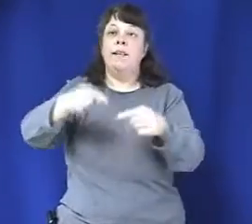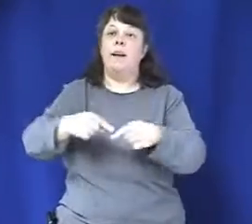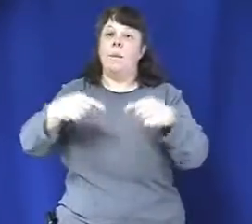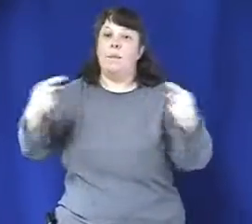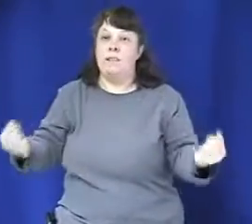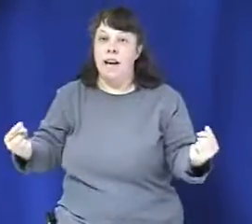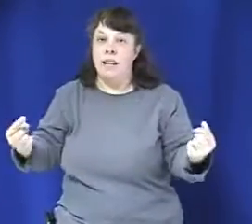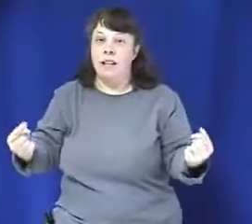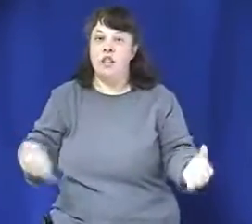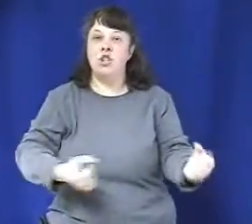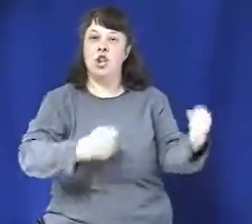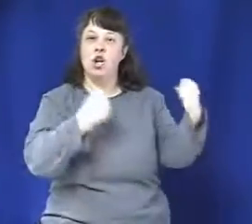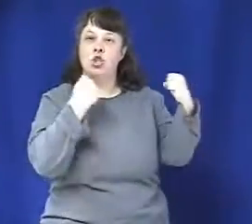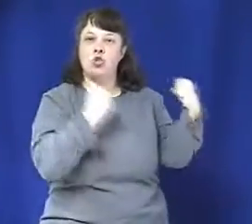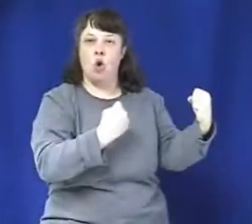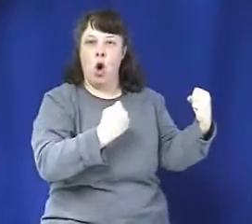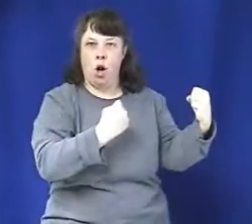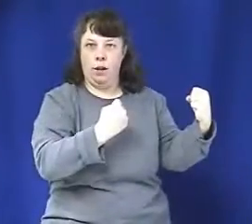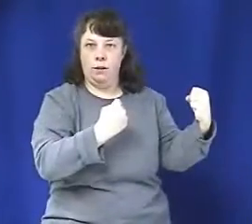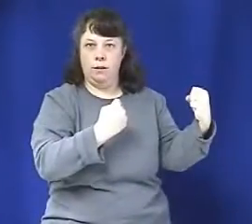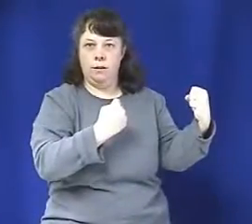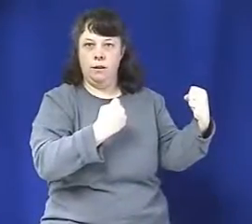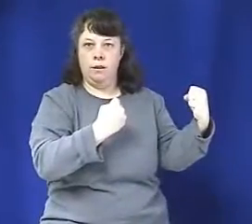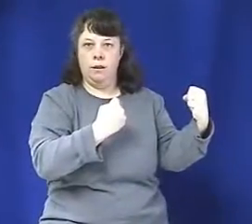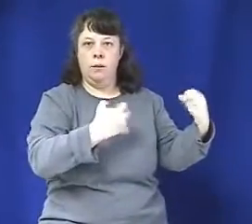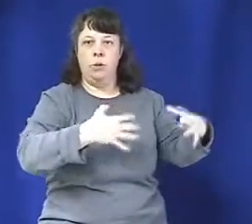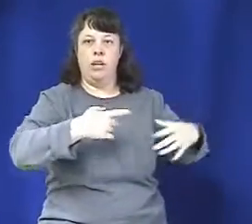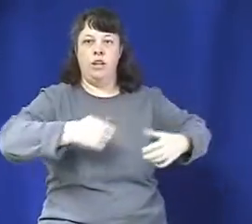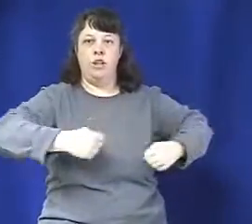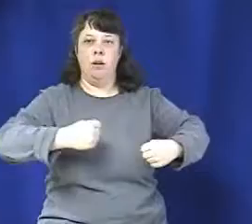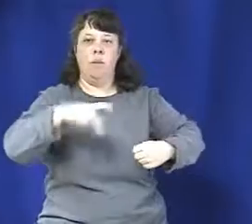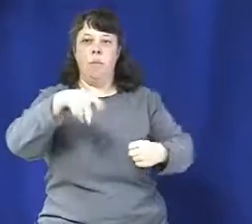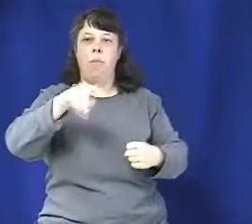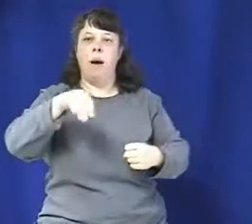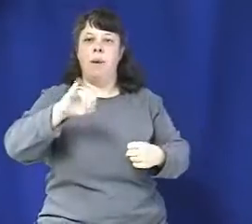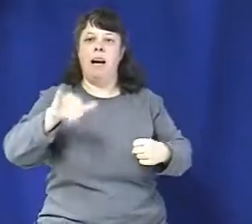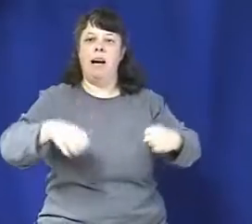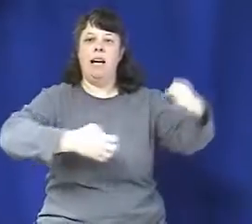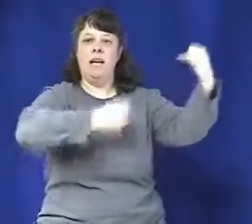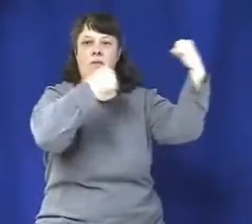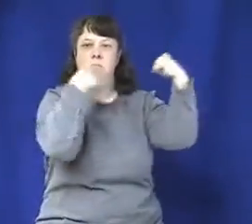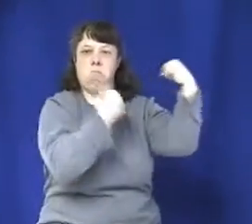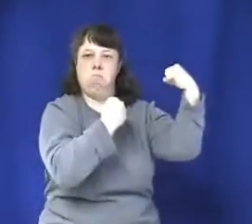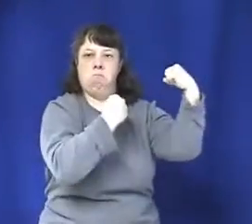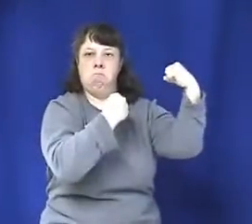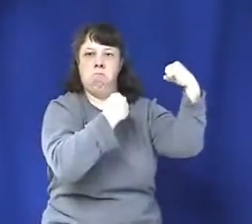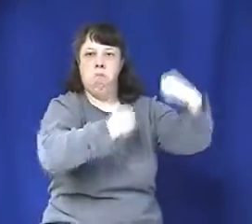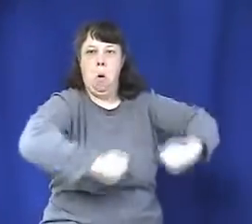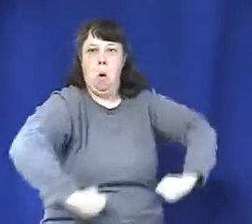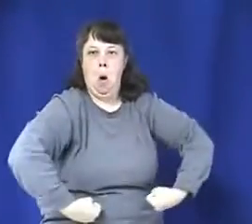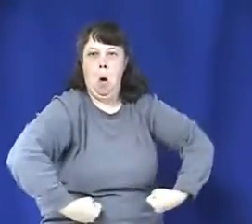The opposite of that is strong. Pretend you're Popeye.